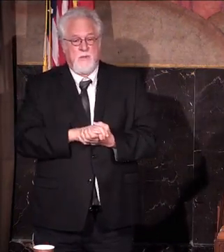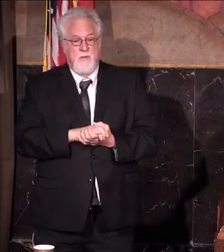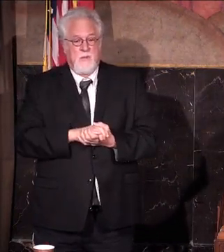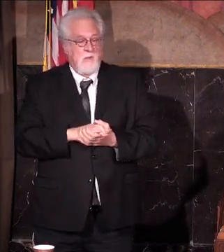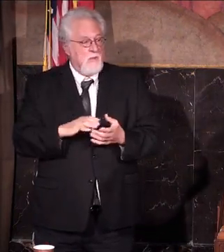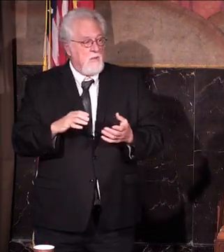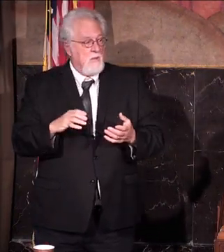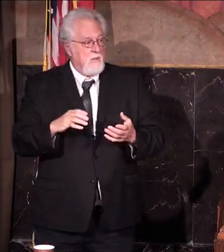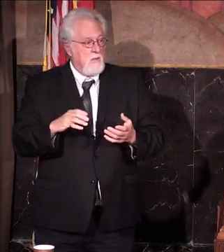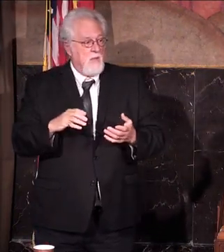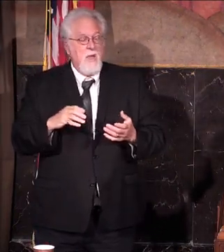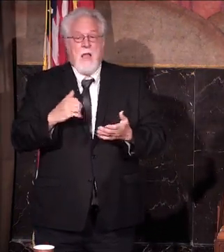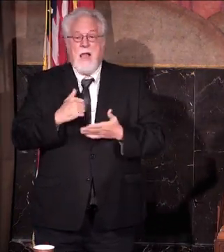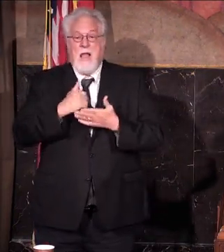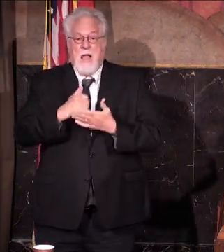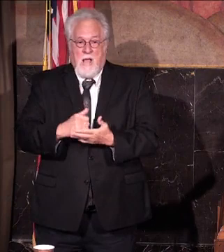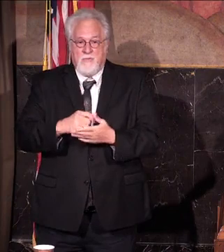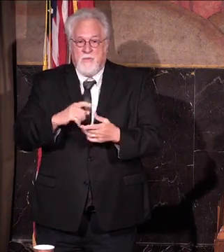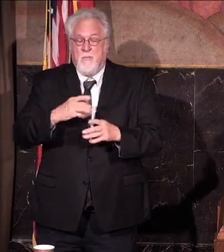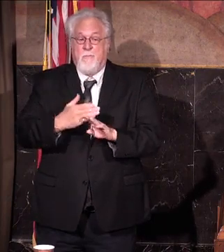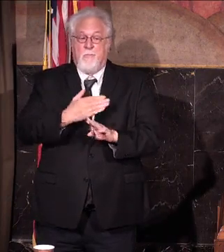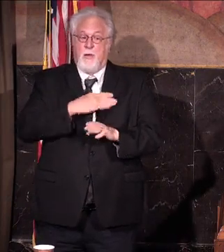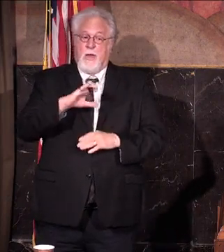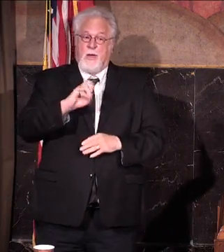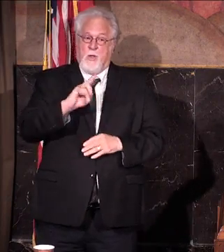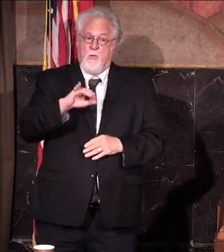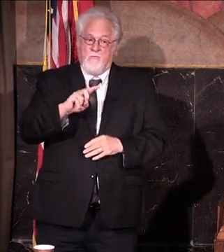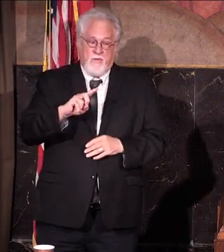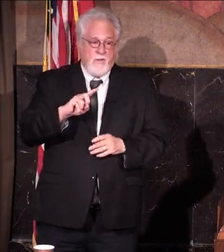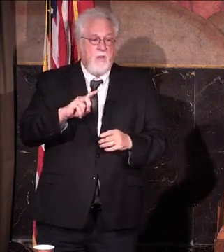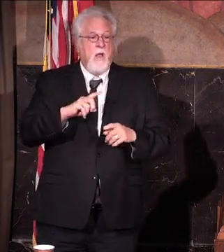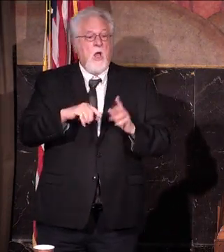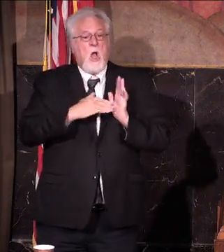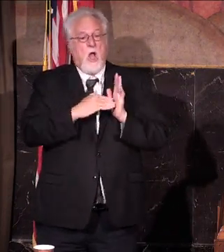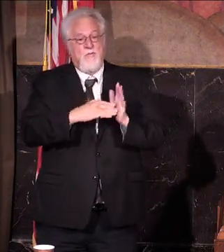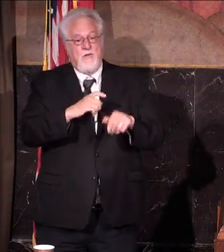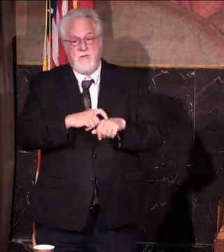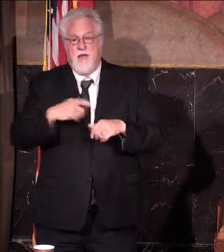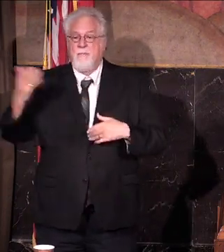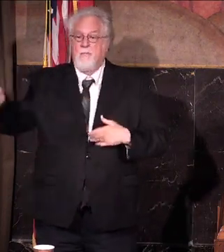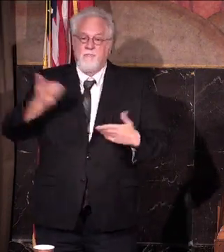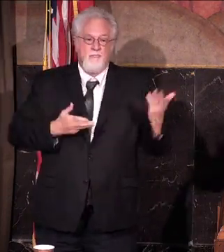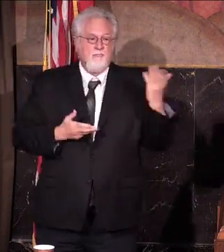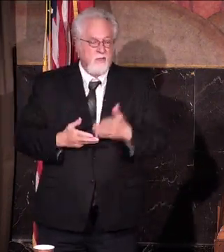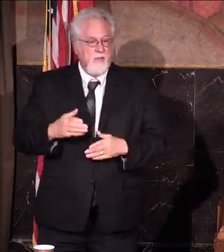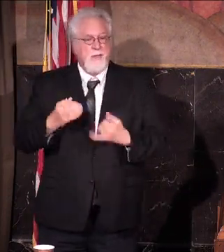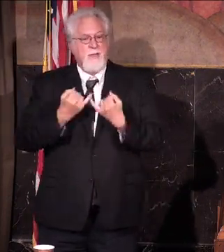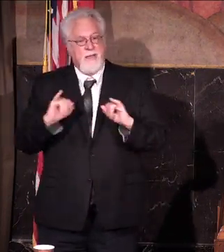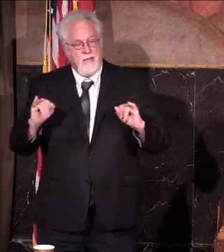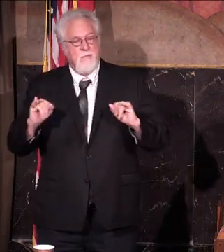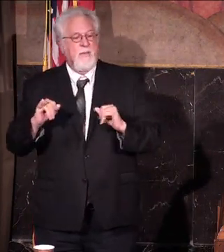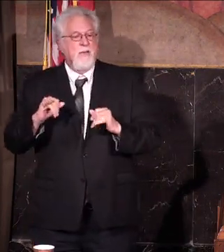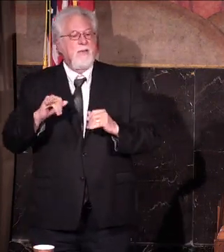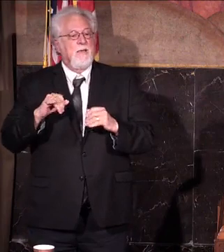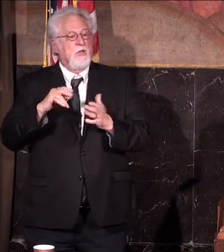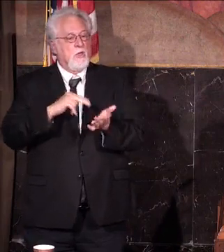nursing shortage, we're talking pre-COVID, oftentimes we would bring agency nurses in from out of state to